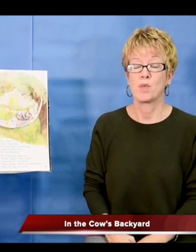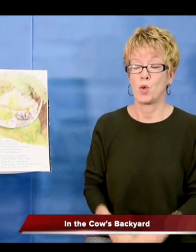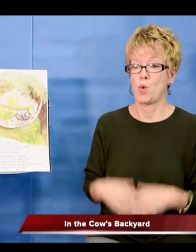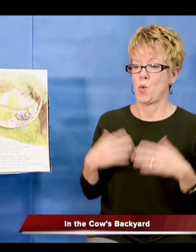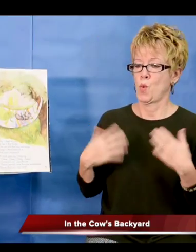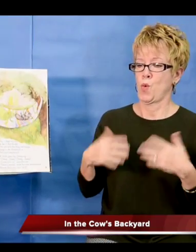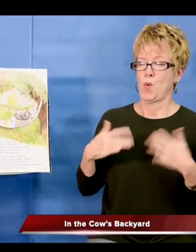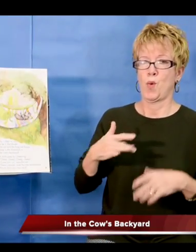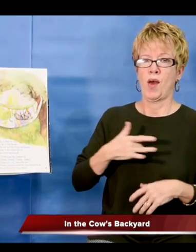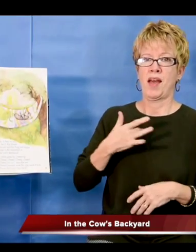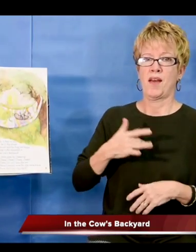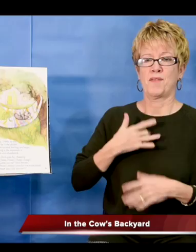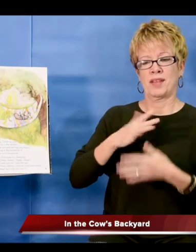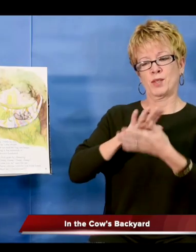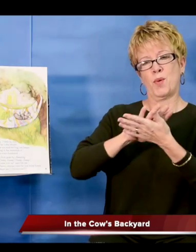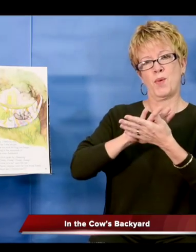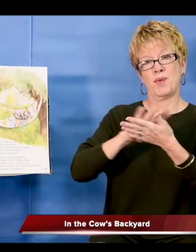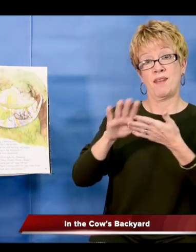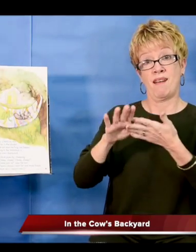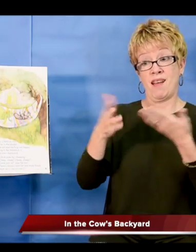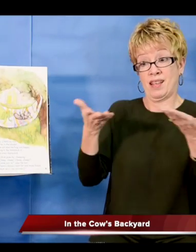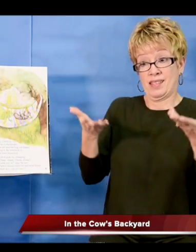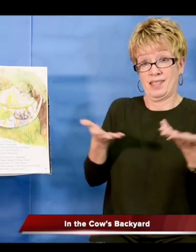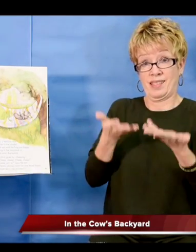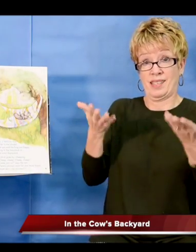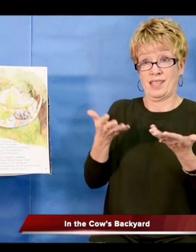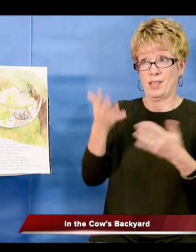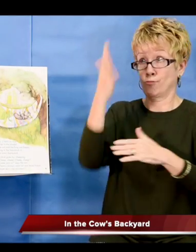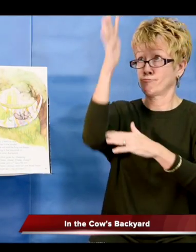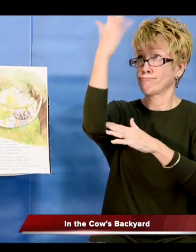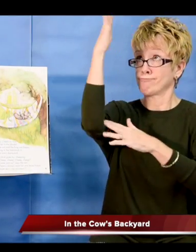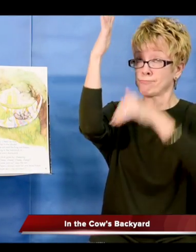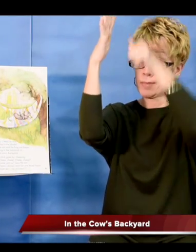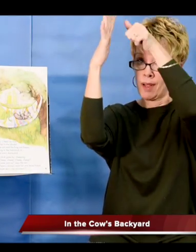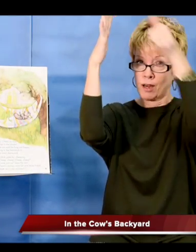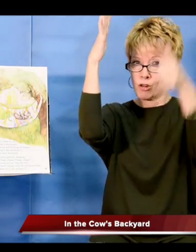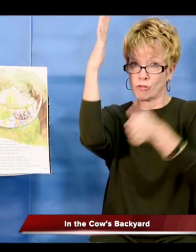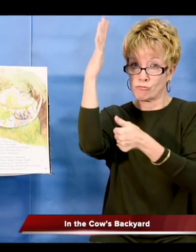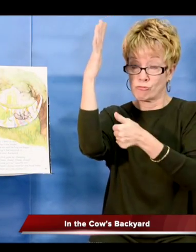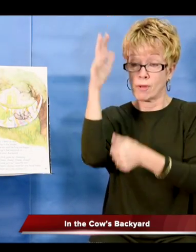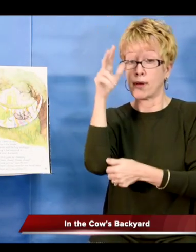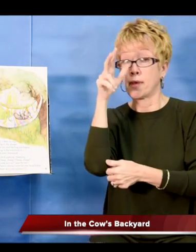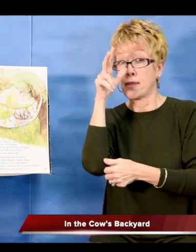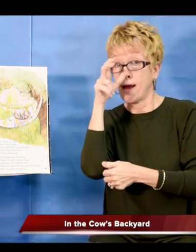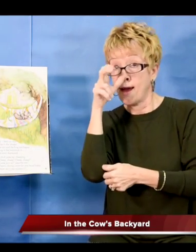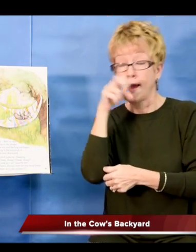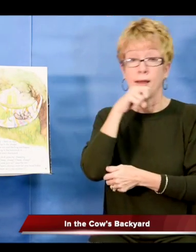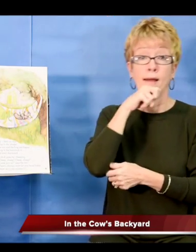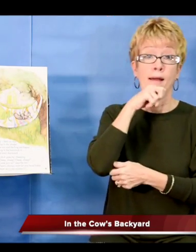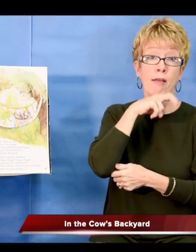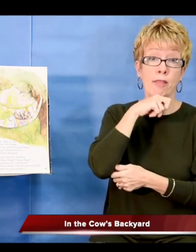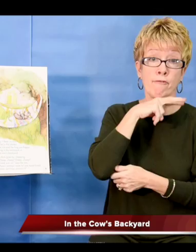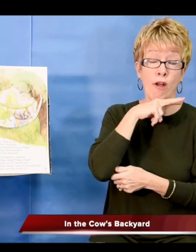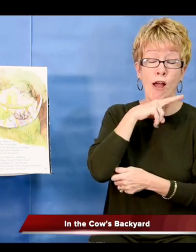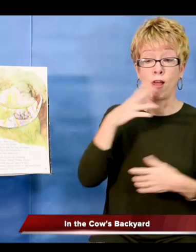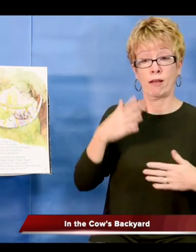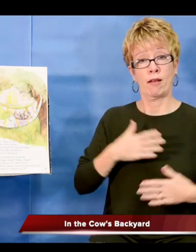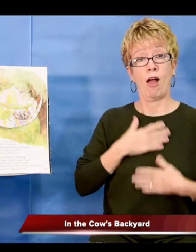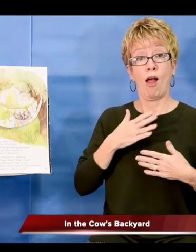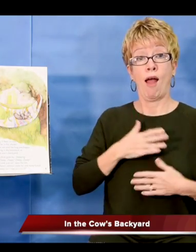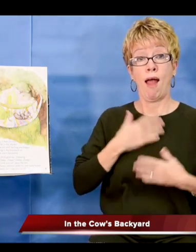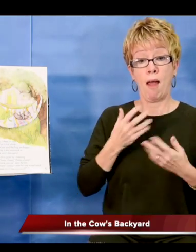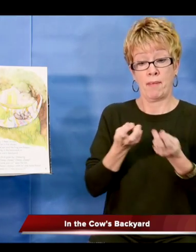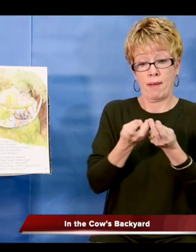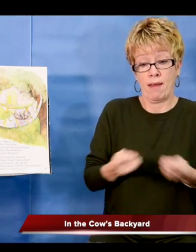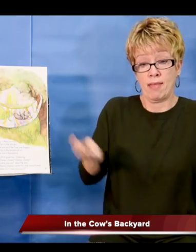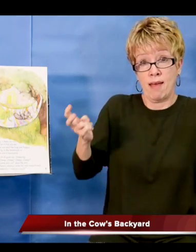My, it feels so nice to be in the shade. The ant and the frog are happy,